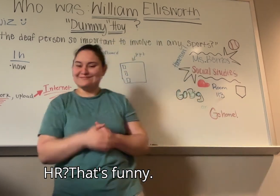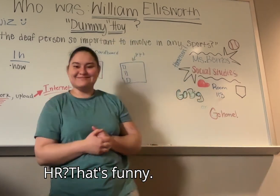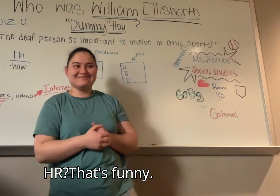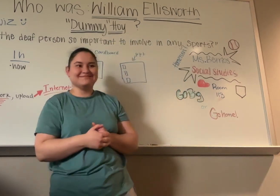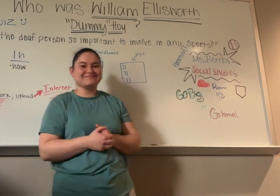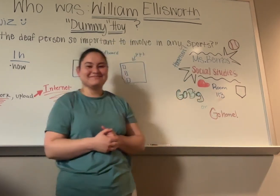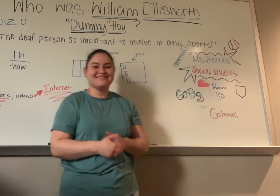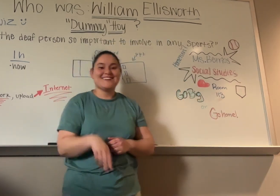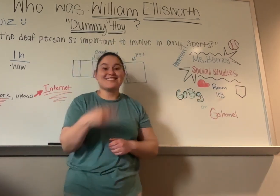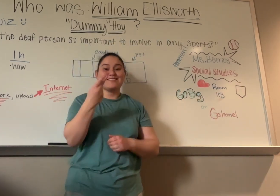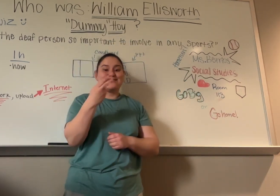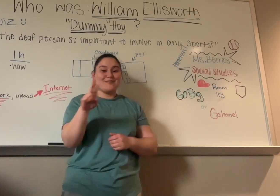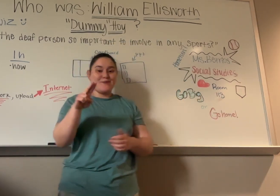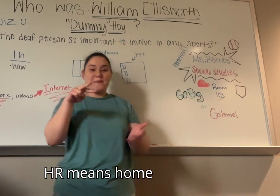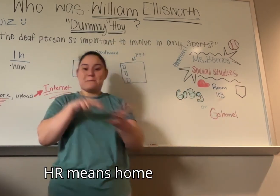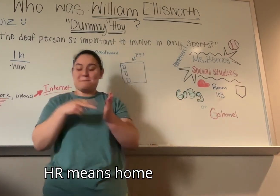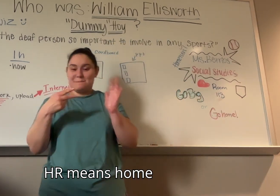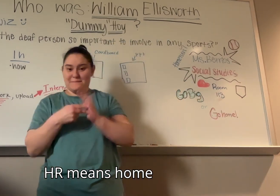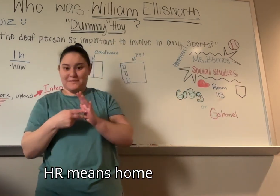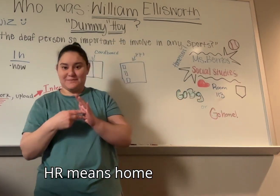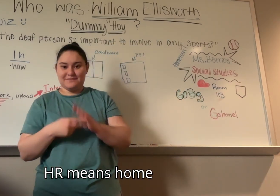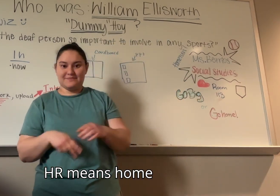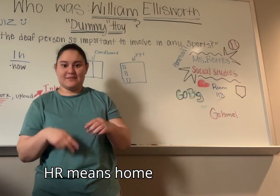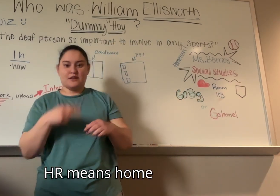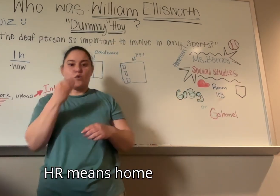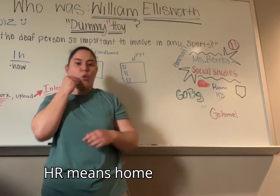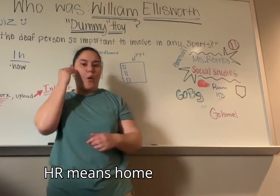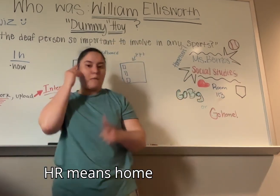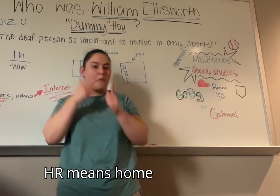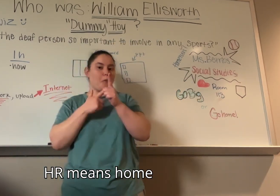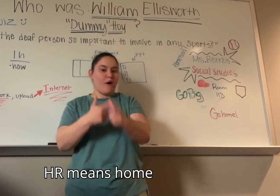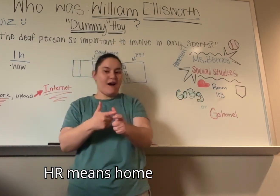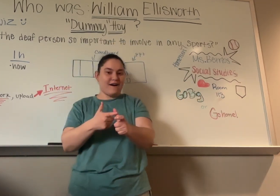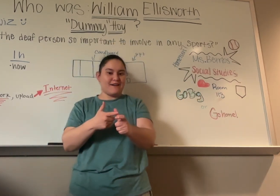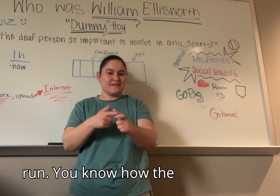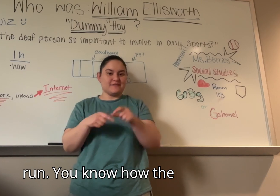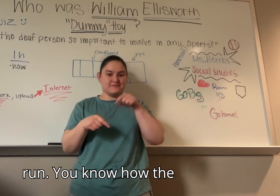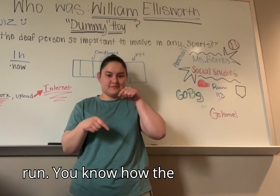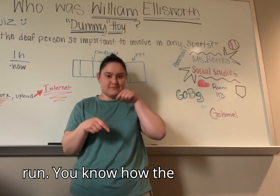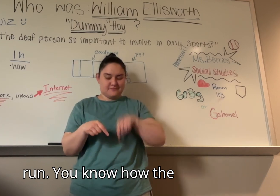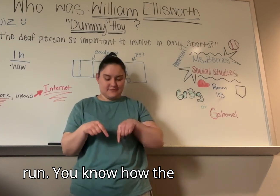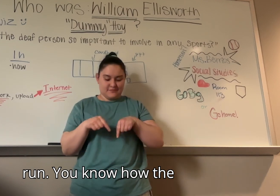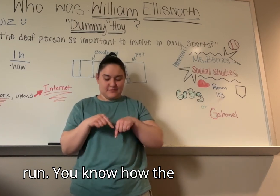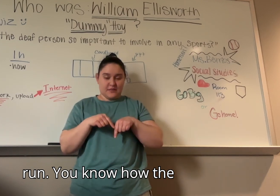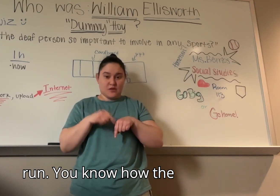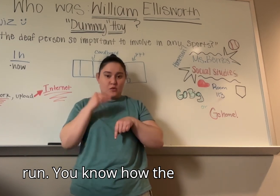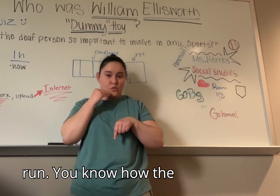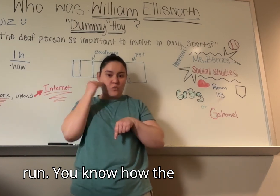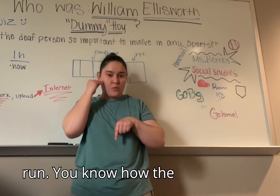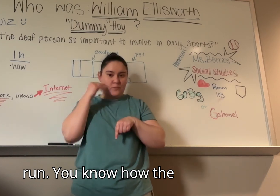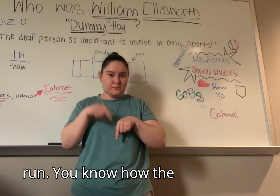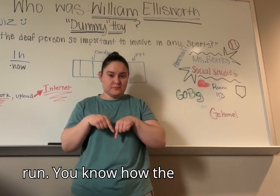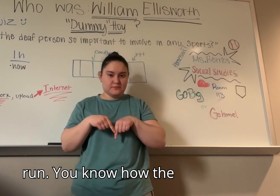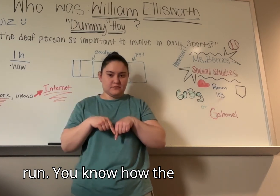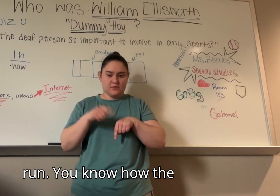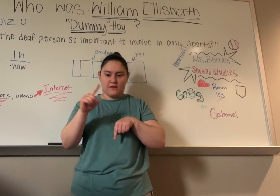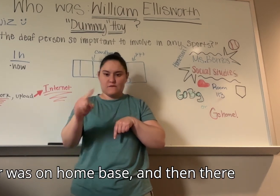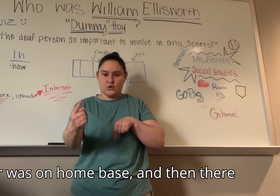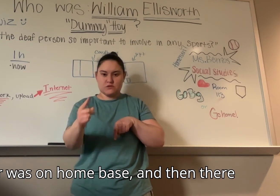funny. HR means home run. You know how the player was